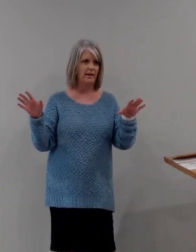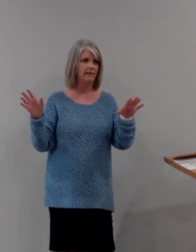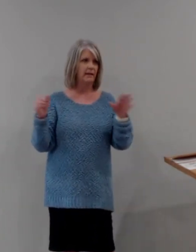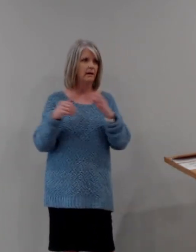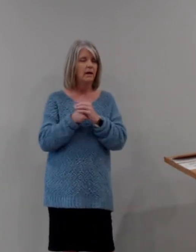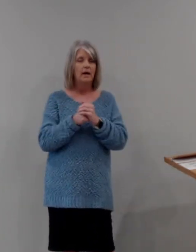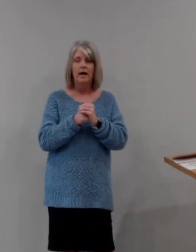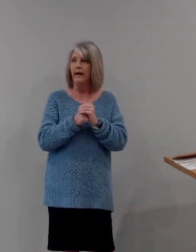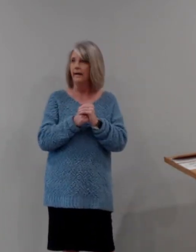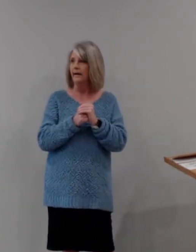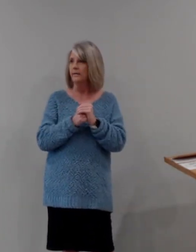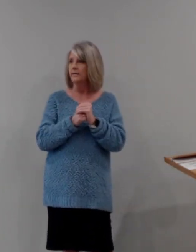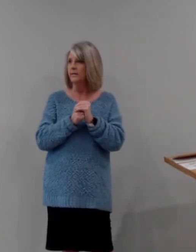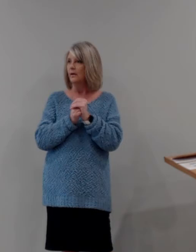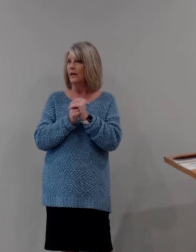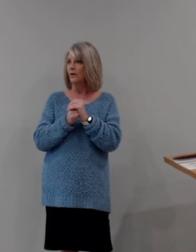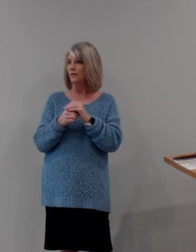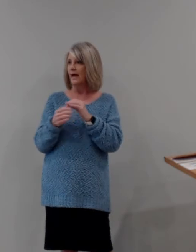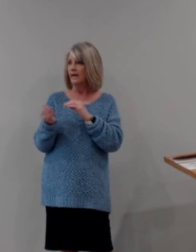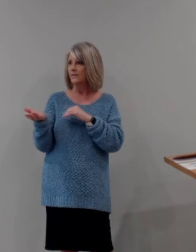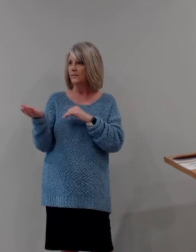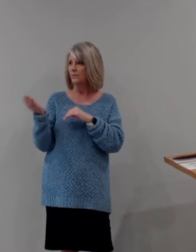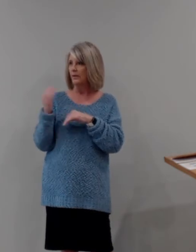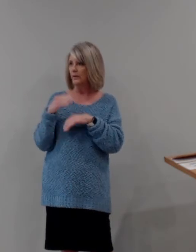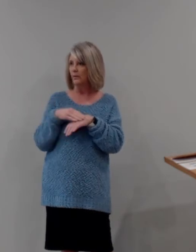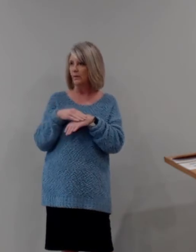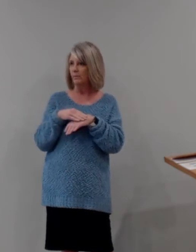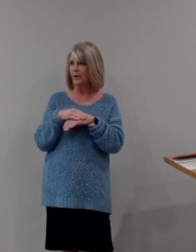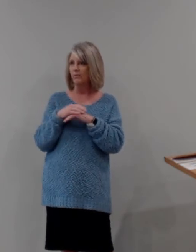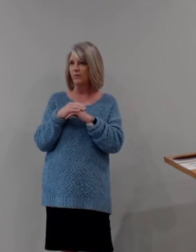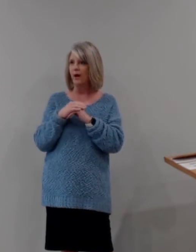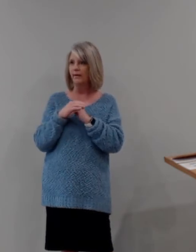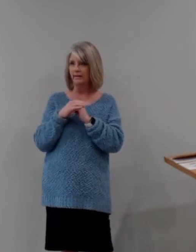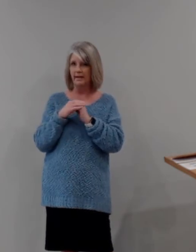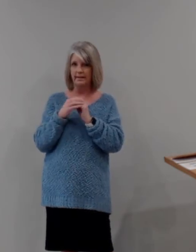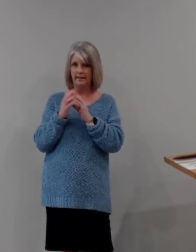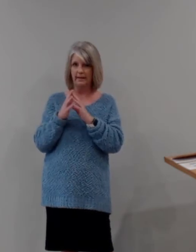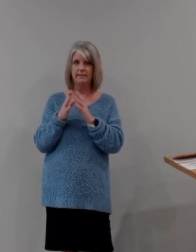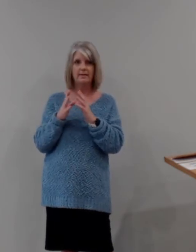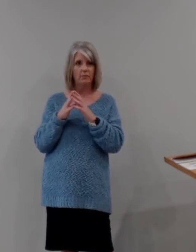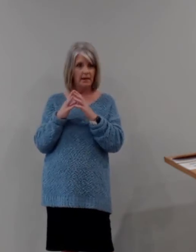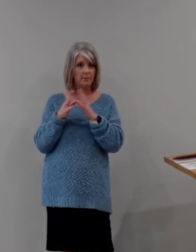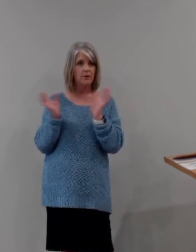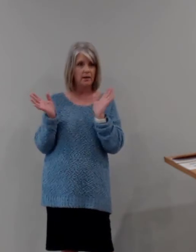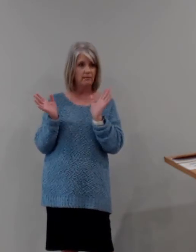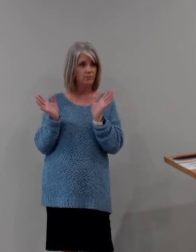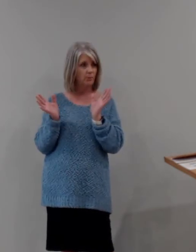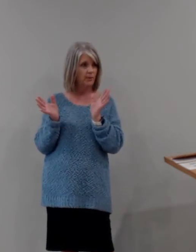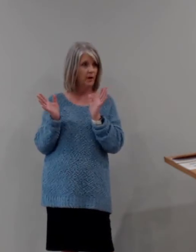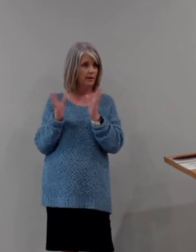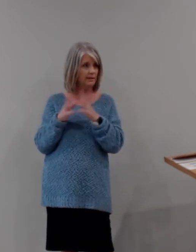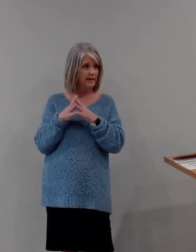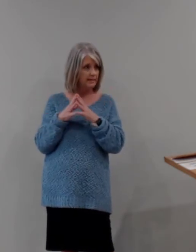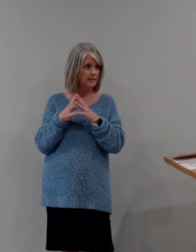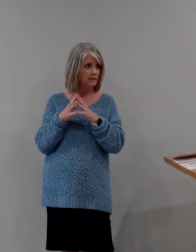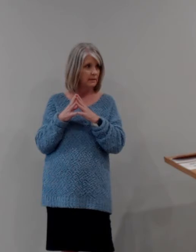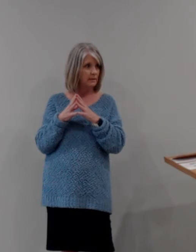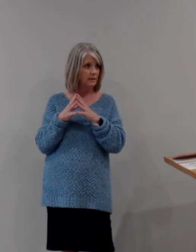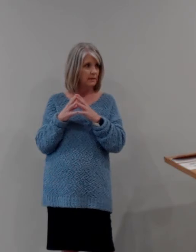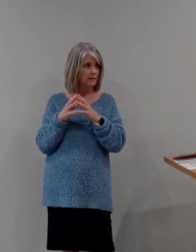think. And I know last week we went back over the holidays again. Is everybody pretty comfortable with the holidays?